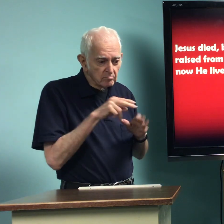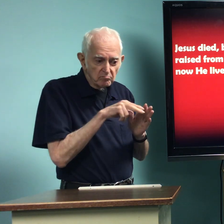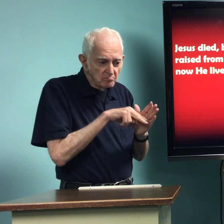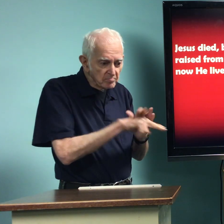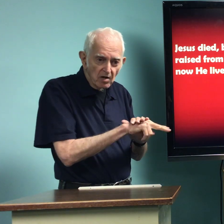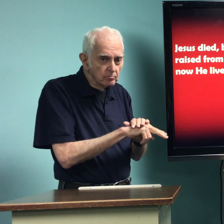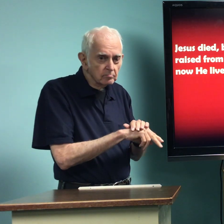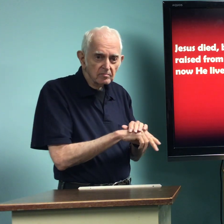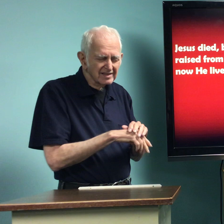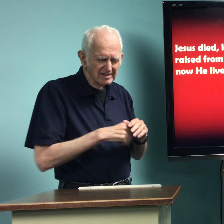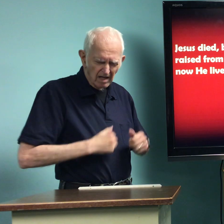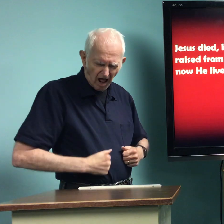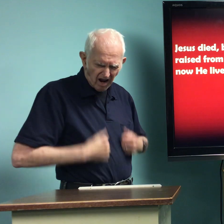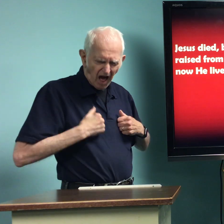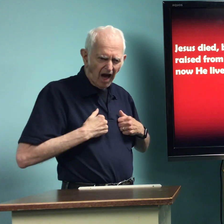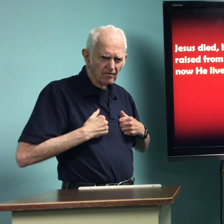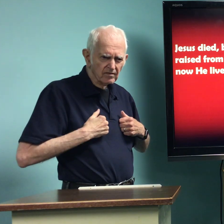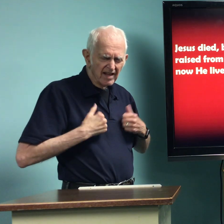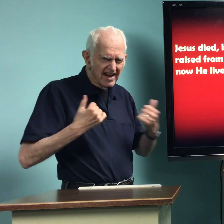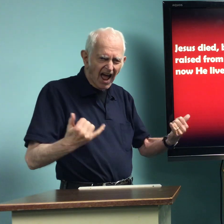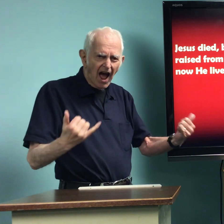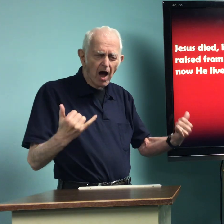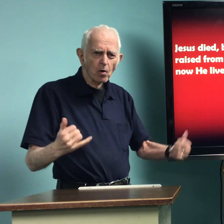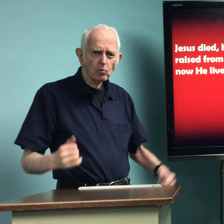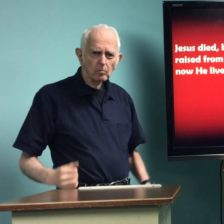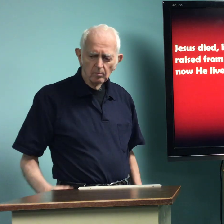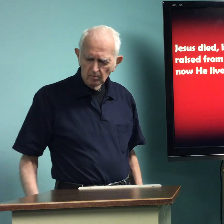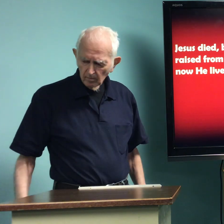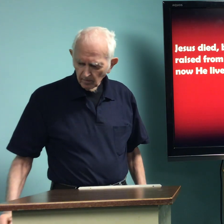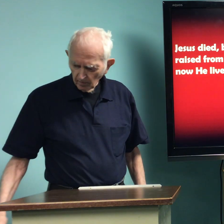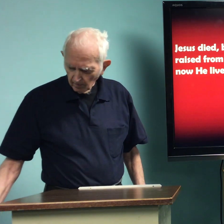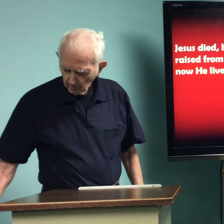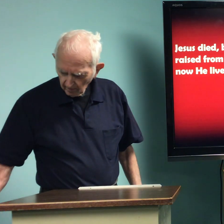He's not dead, he's not buried. He's alive now.